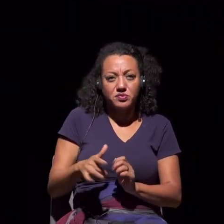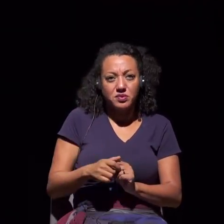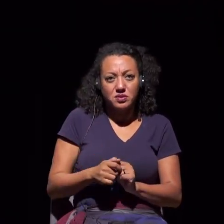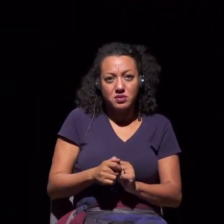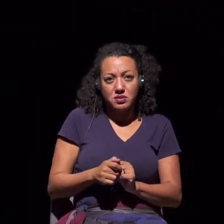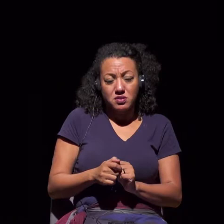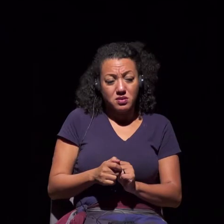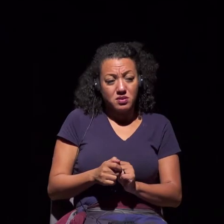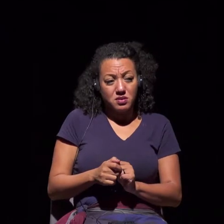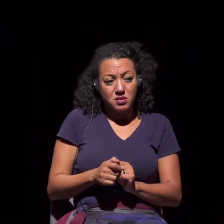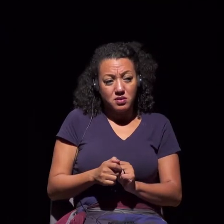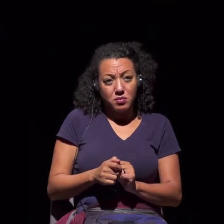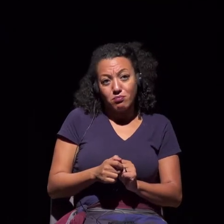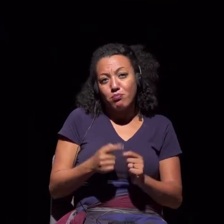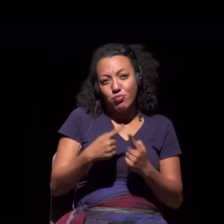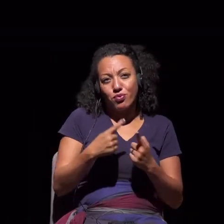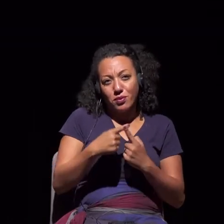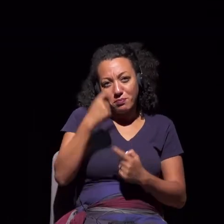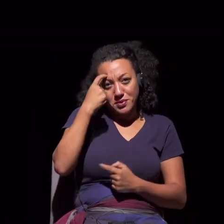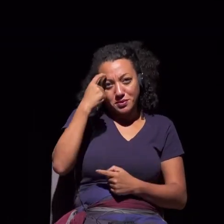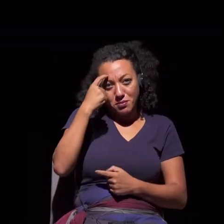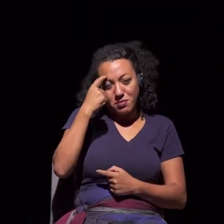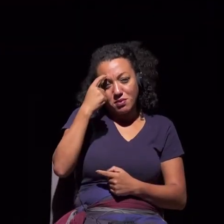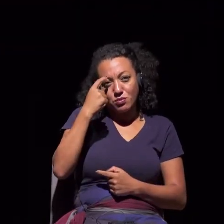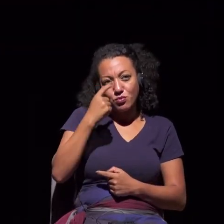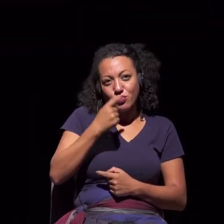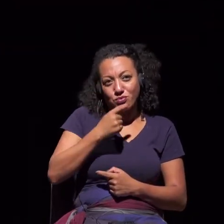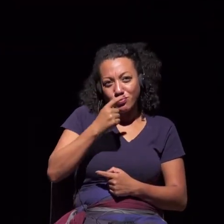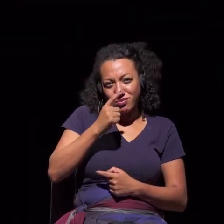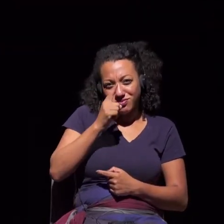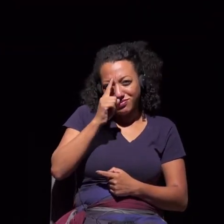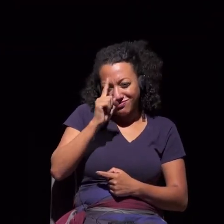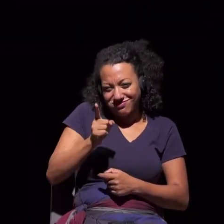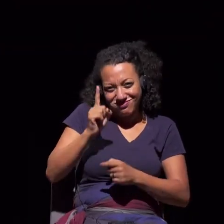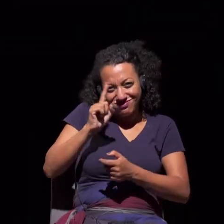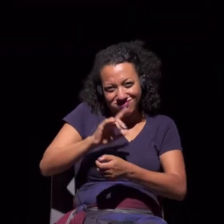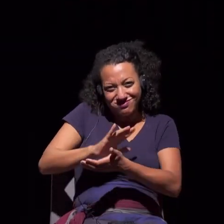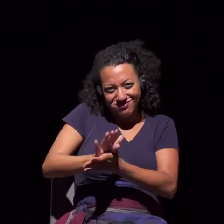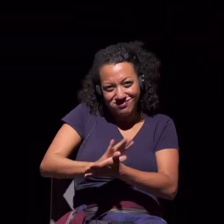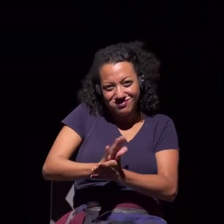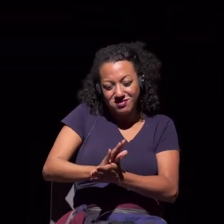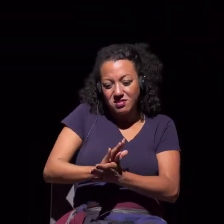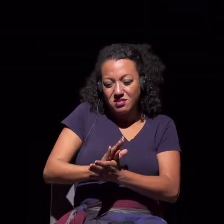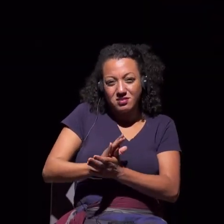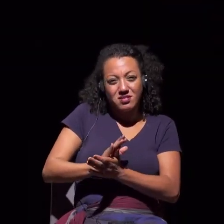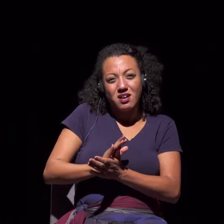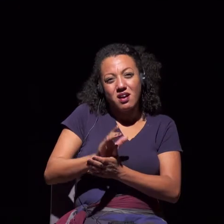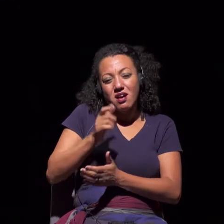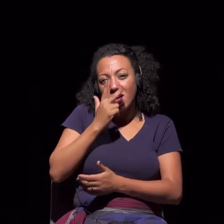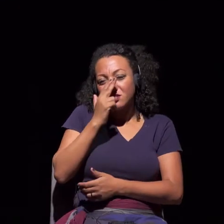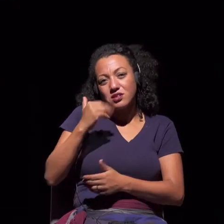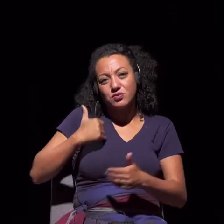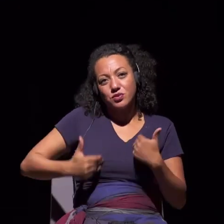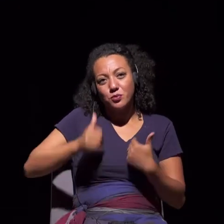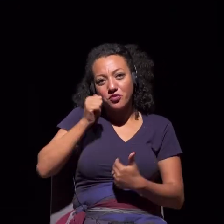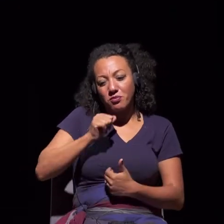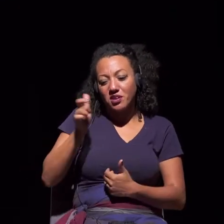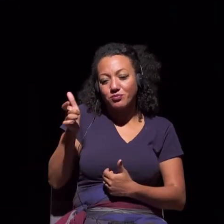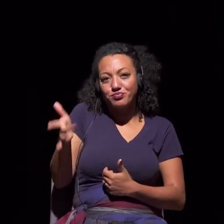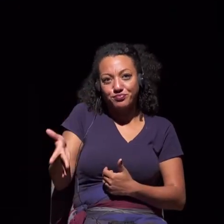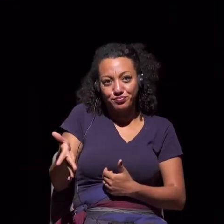itself. The idea of a sentimento or settlement, as again it is translated into